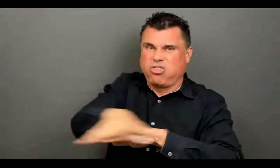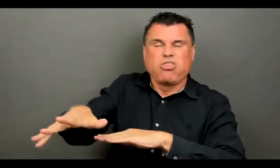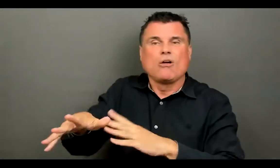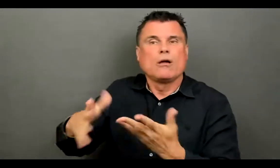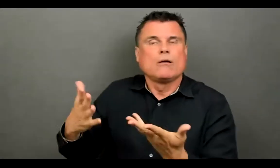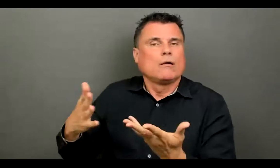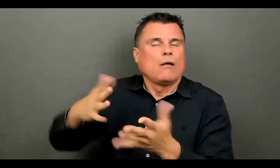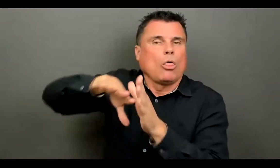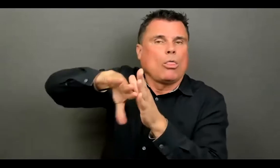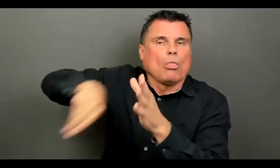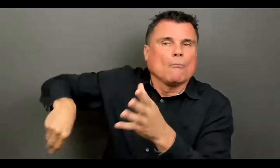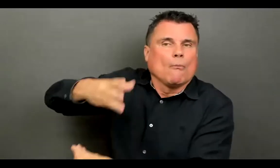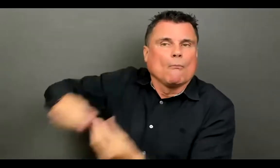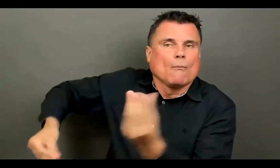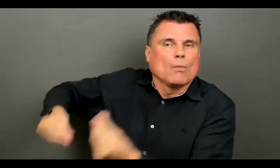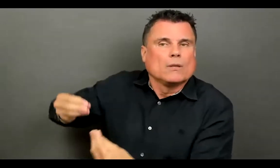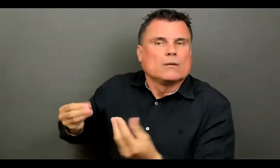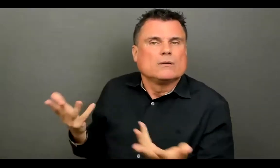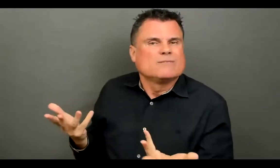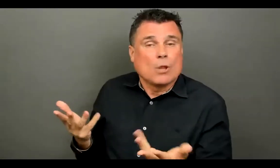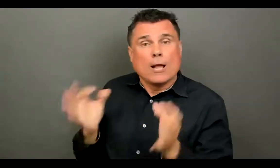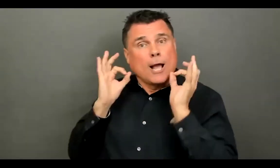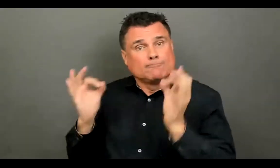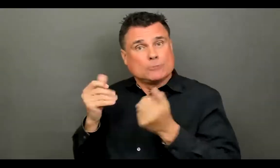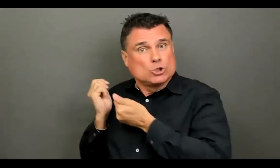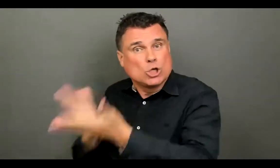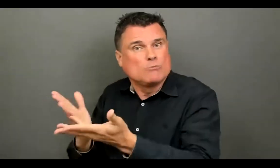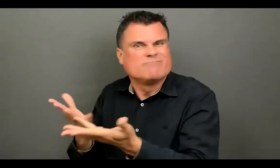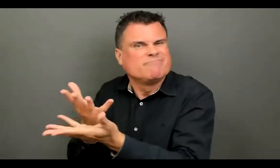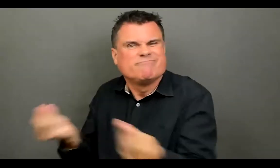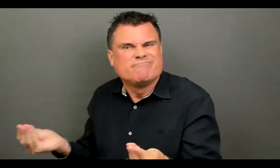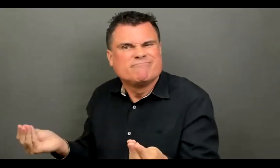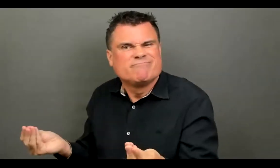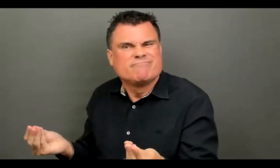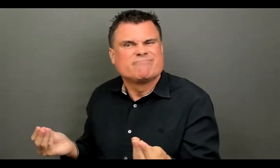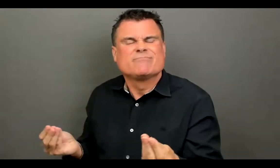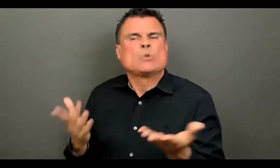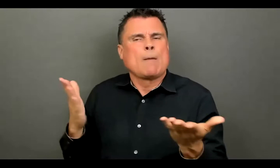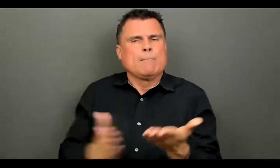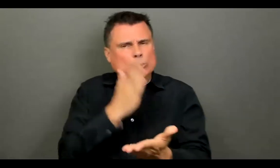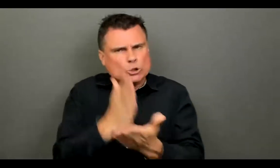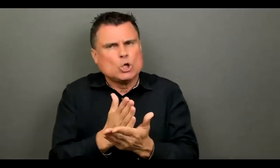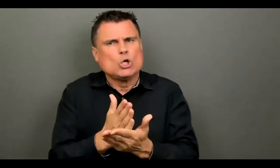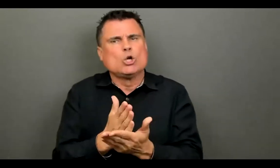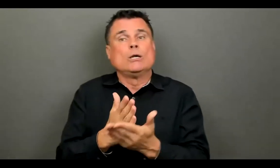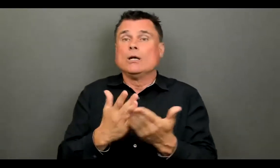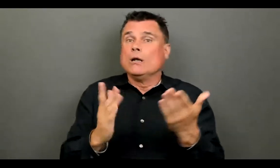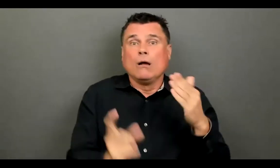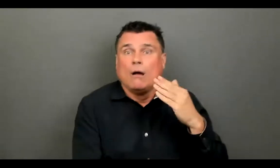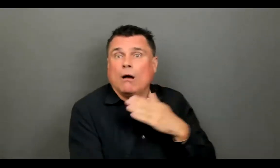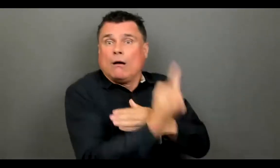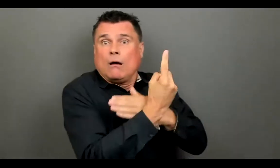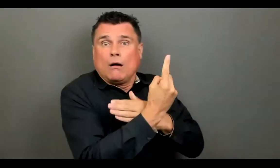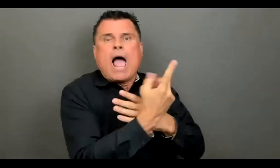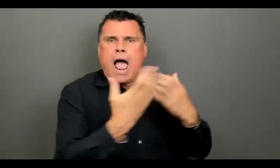our program is to start quantifying the mobile disability gap in humanitarian settings by using the Washington Group questions. And